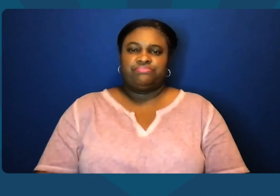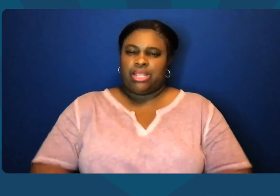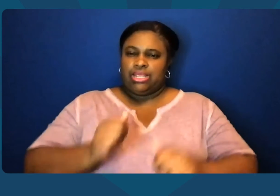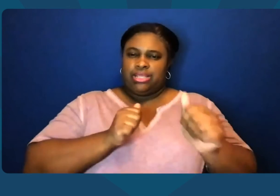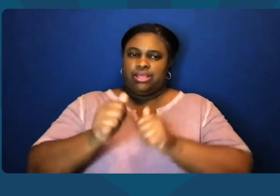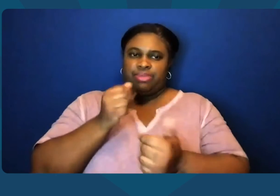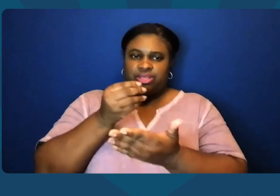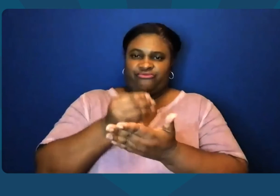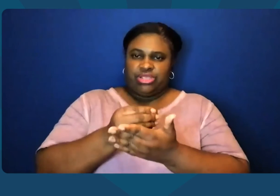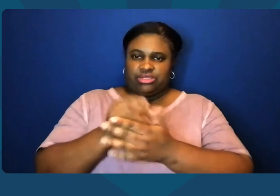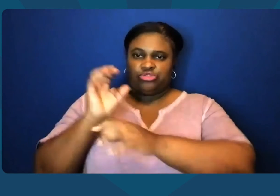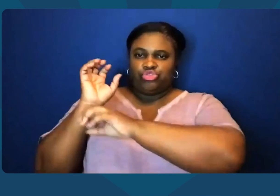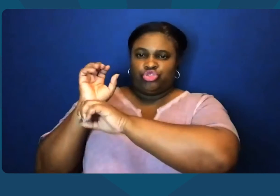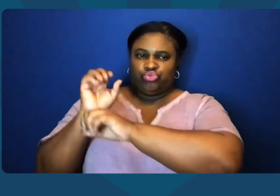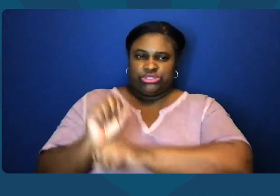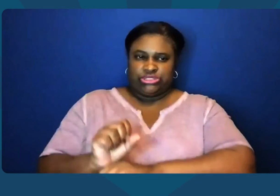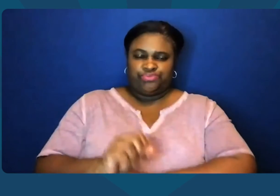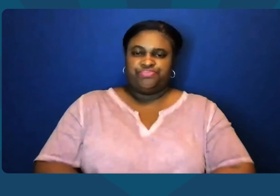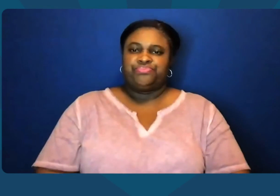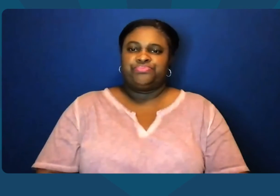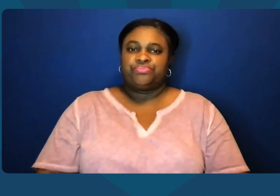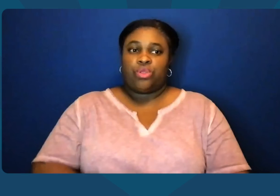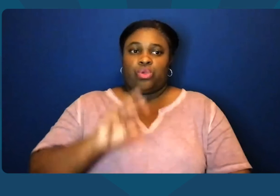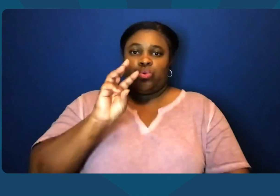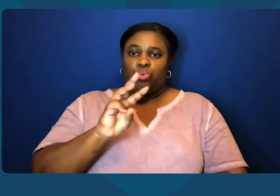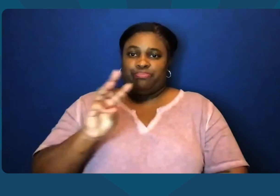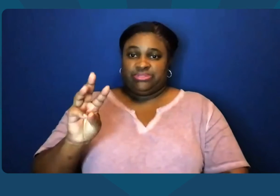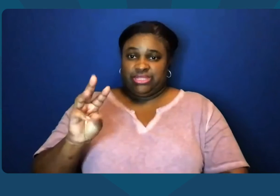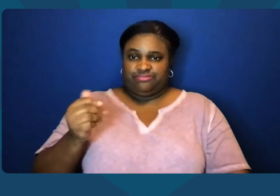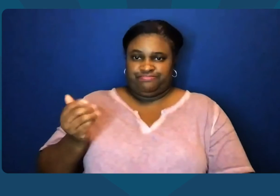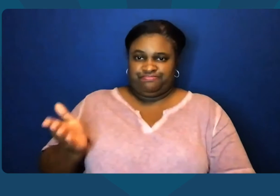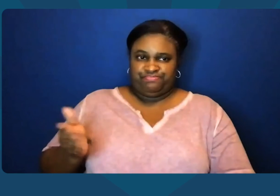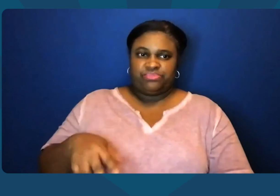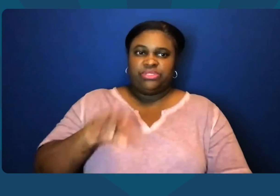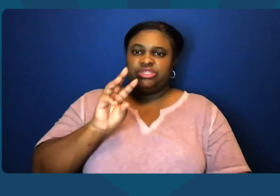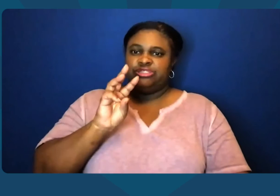Campaign funding, traditional. Website,